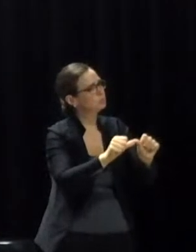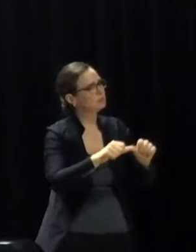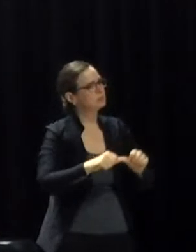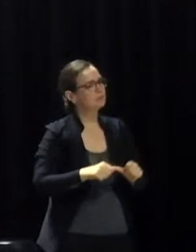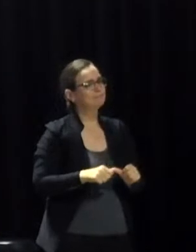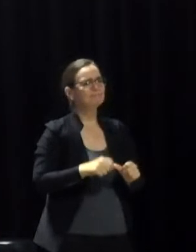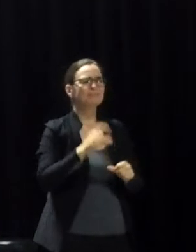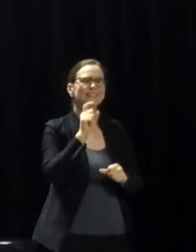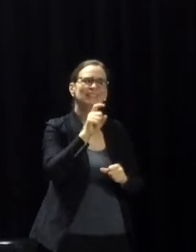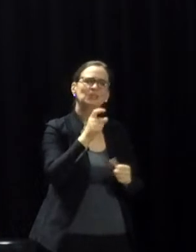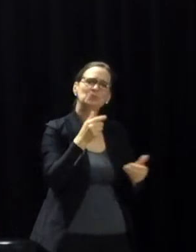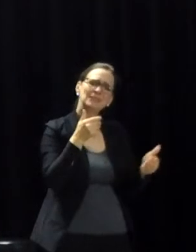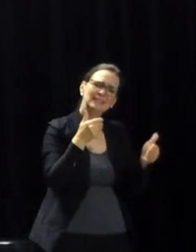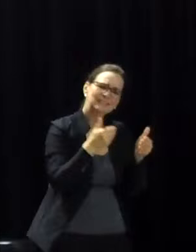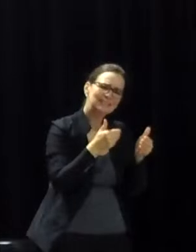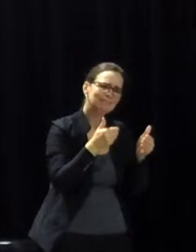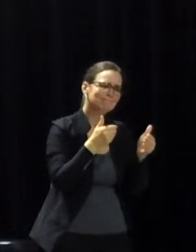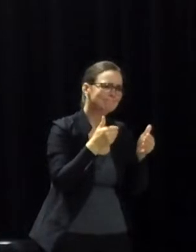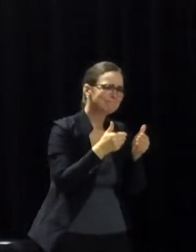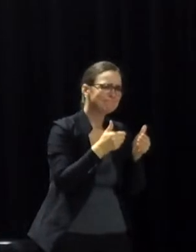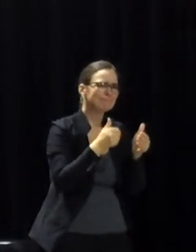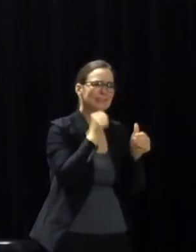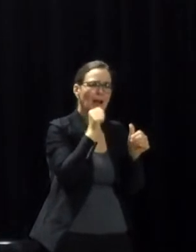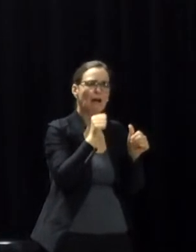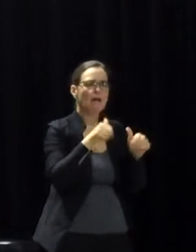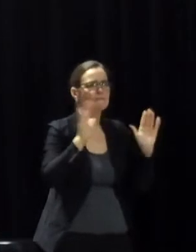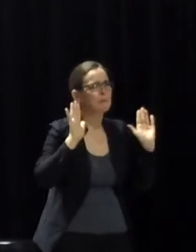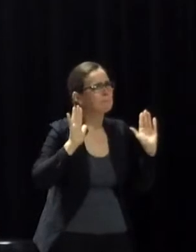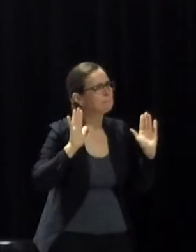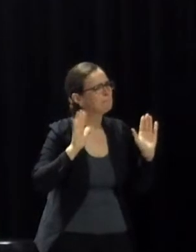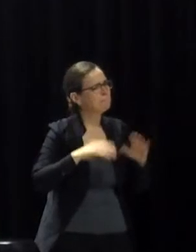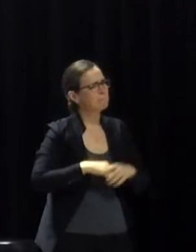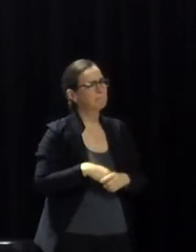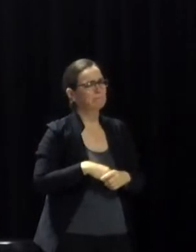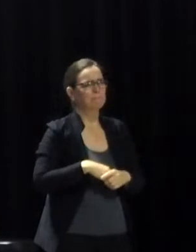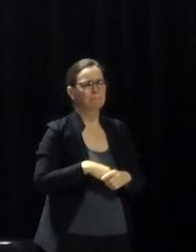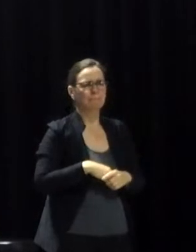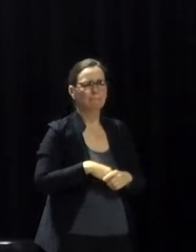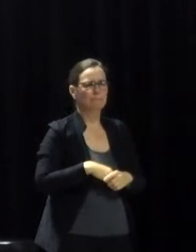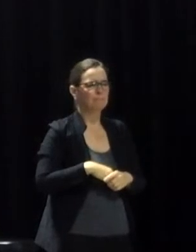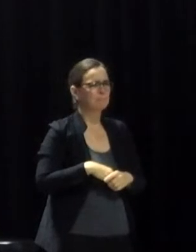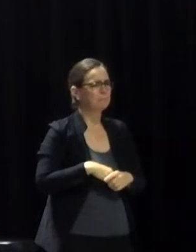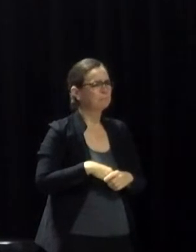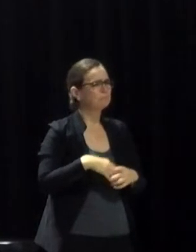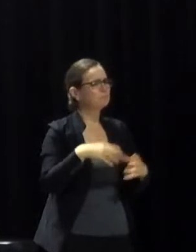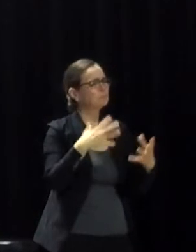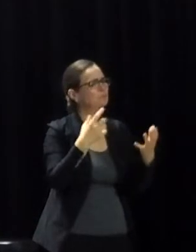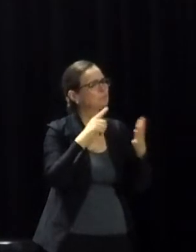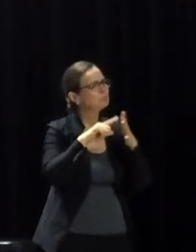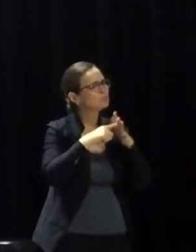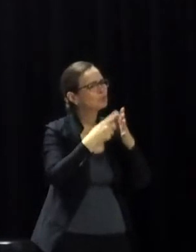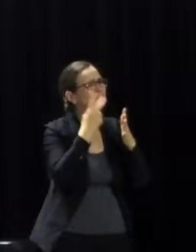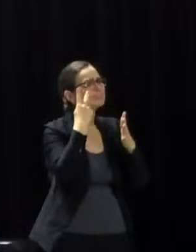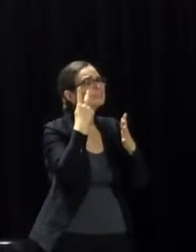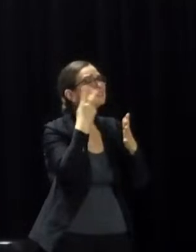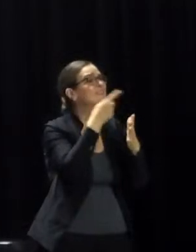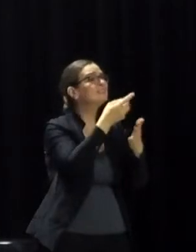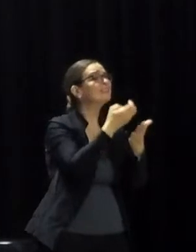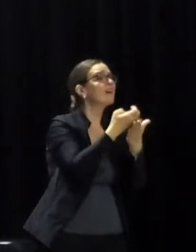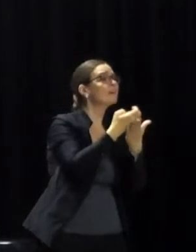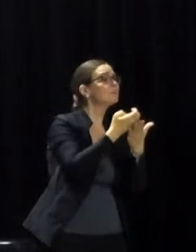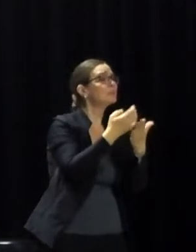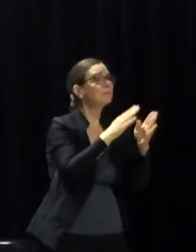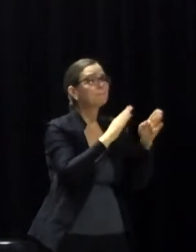to 1%. It's a very good rate. We have our economy open. We're starting to see recovery with unemployment going down